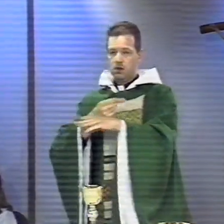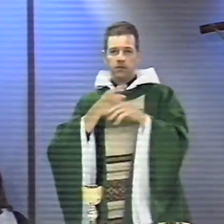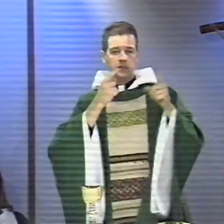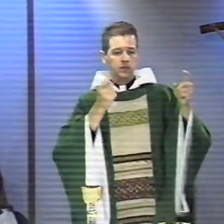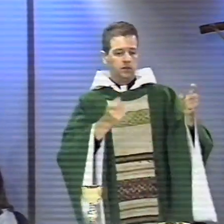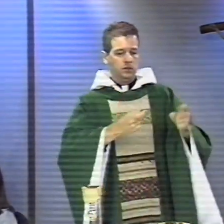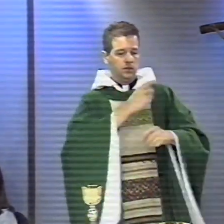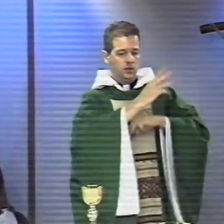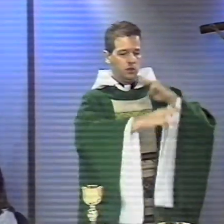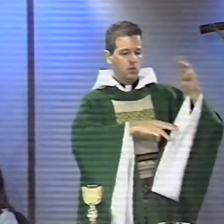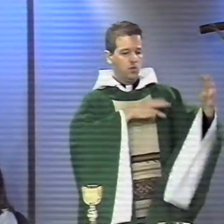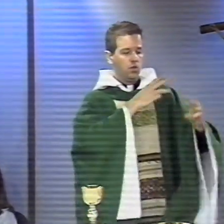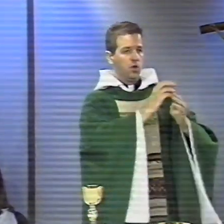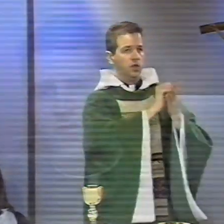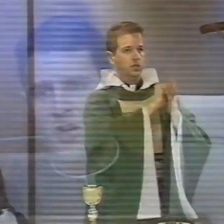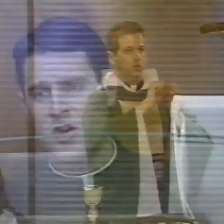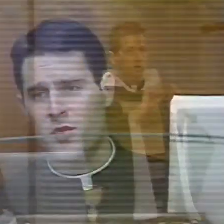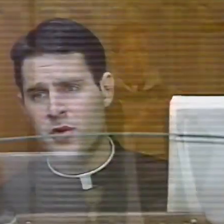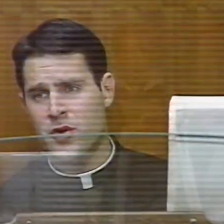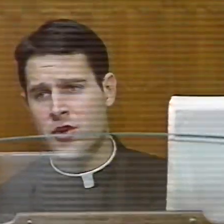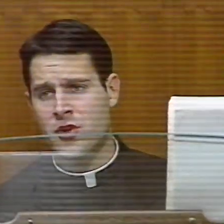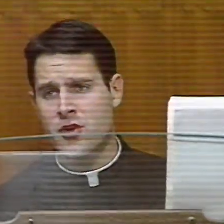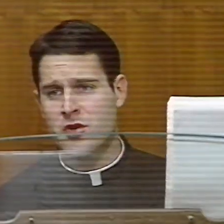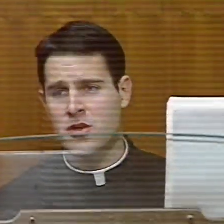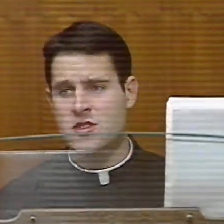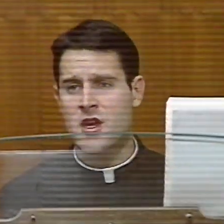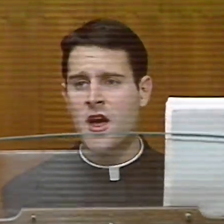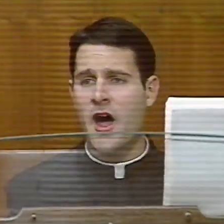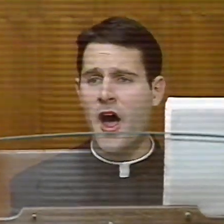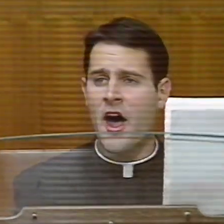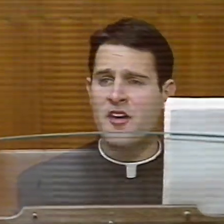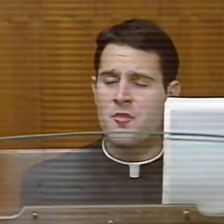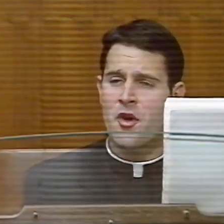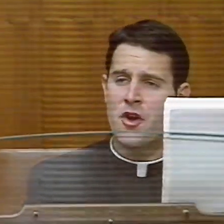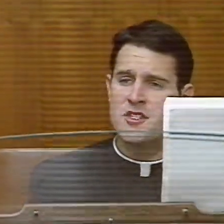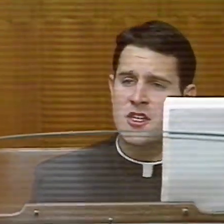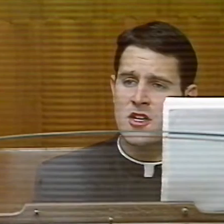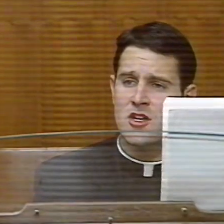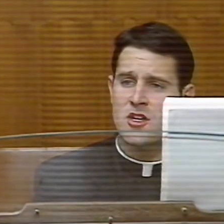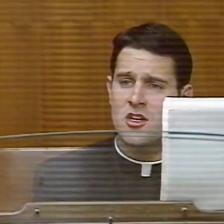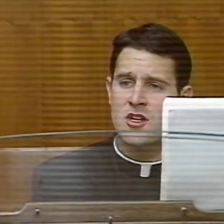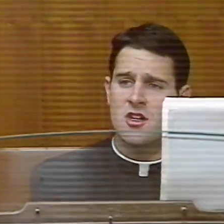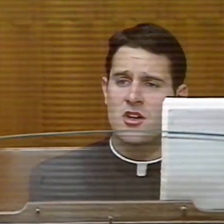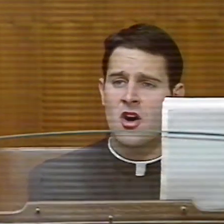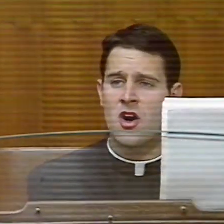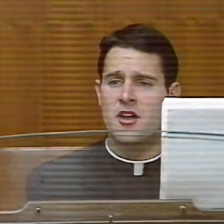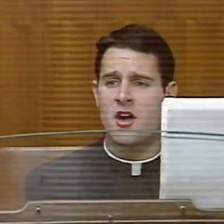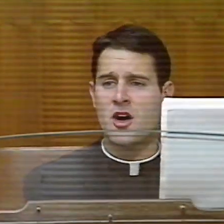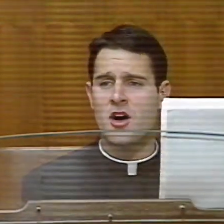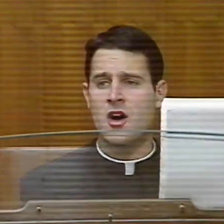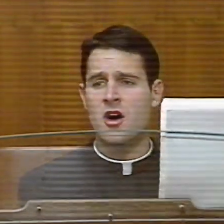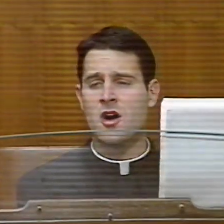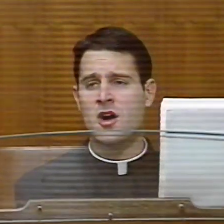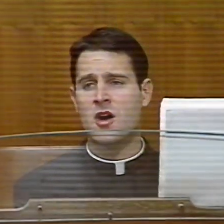the sins of the world. Have mercy on